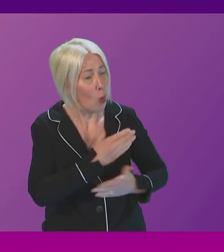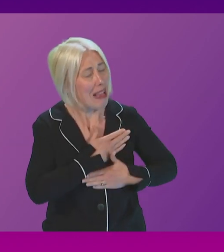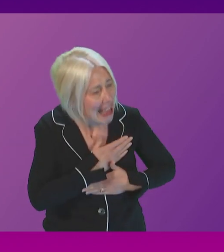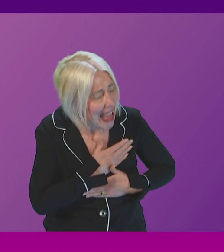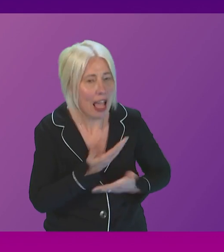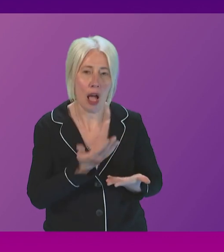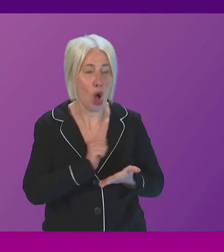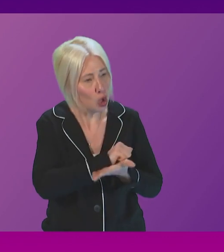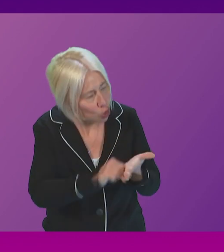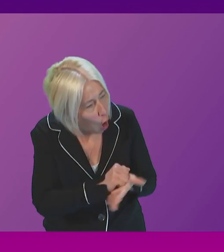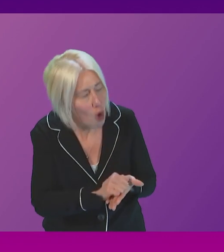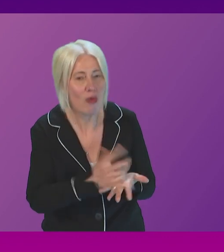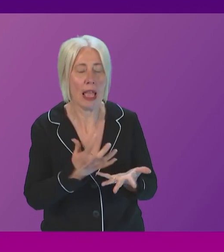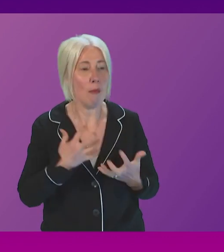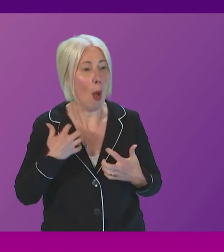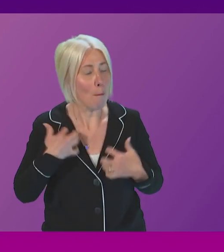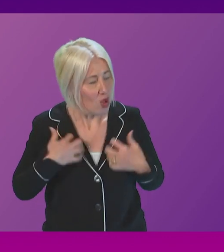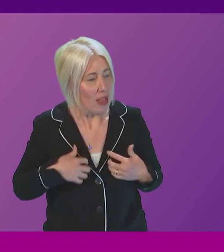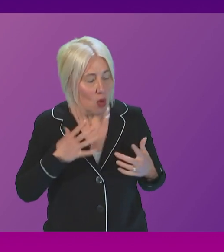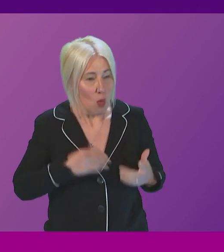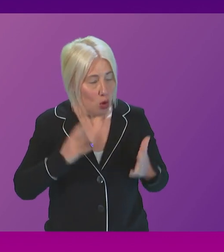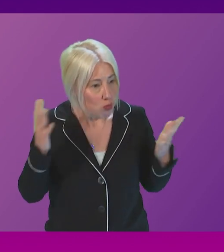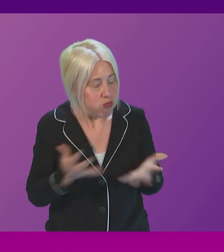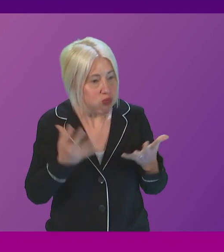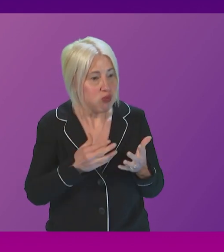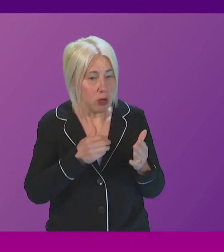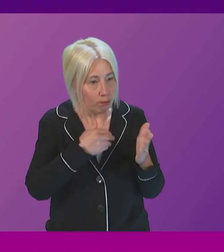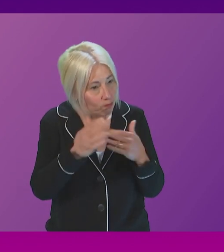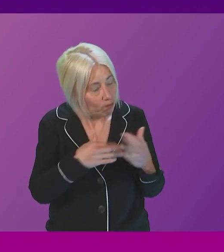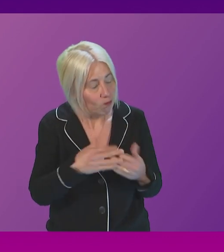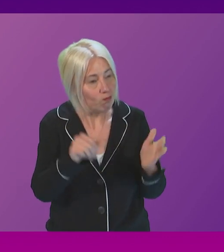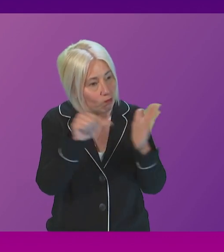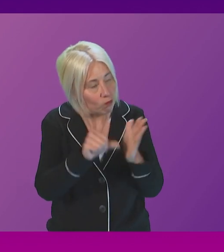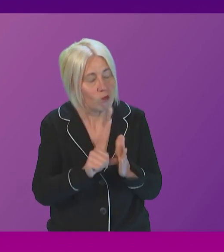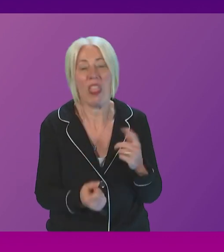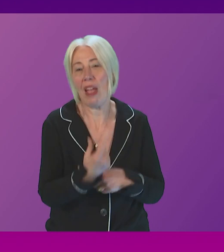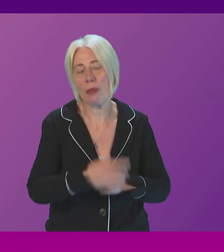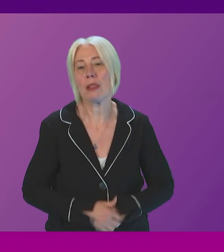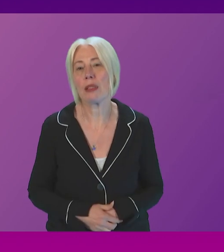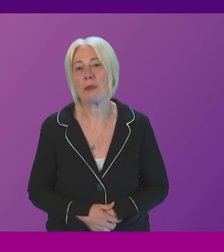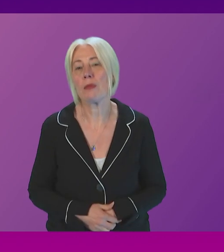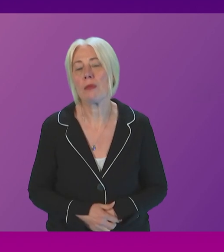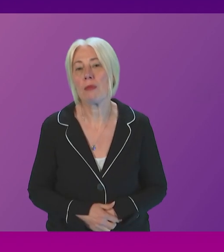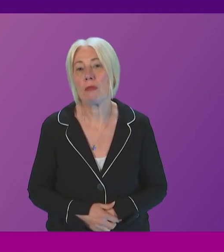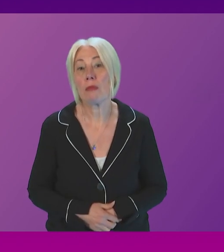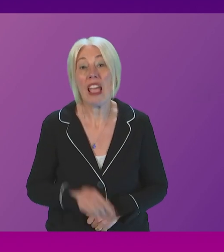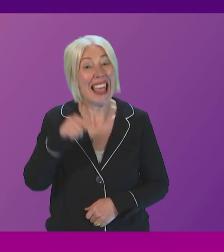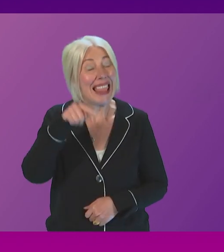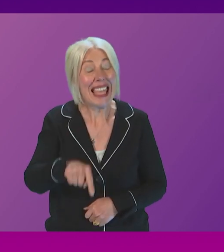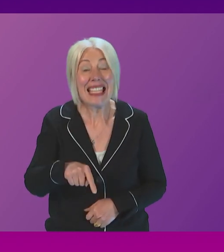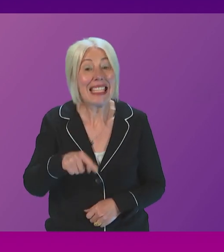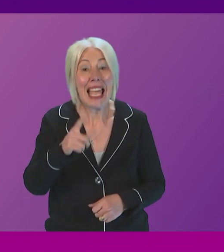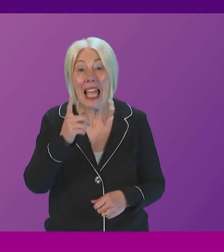and we are motivated to right all wrongs that have occurred in this matter. This isn't something that will be